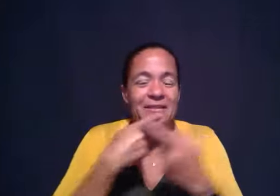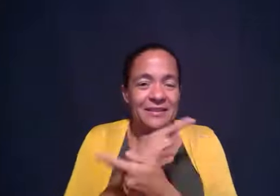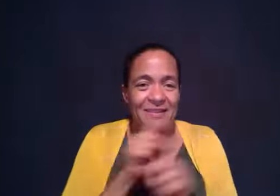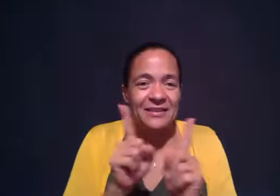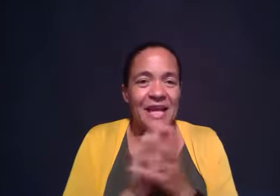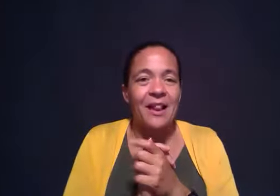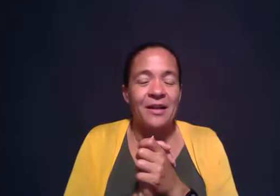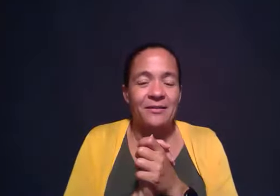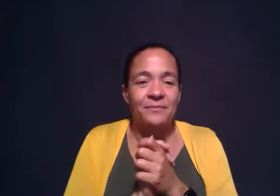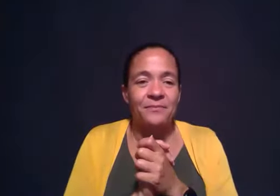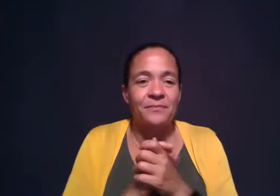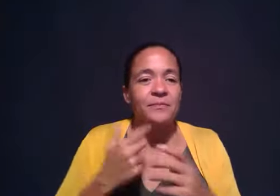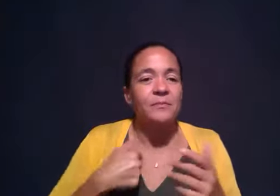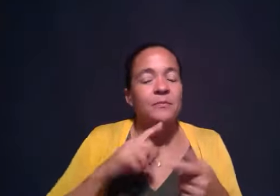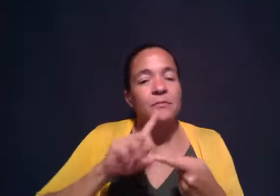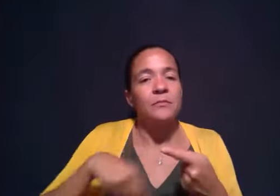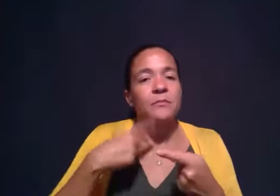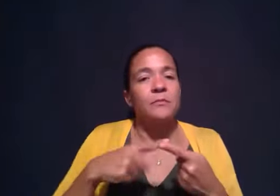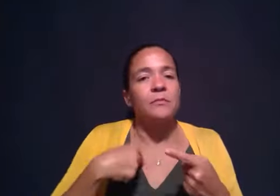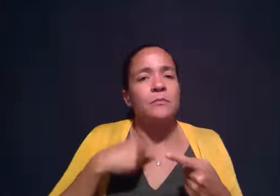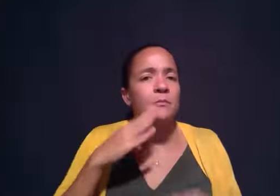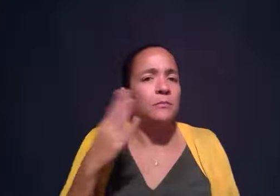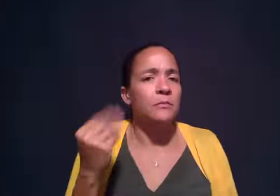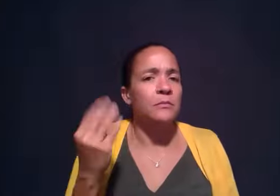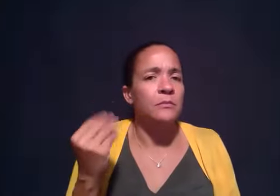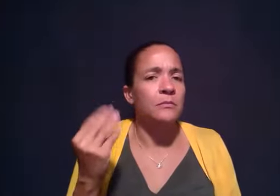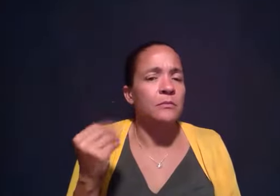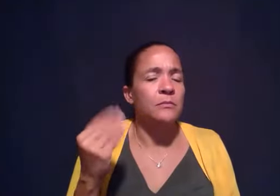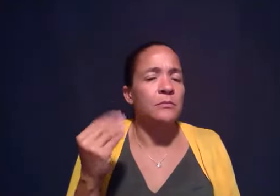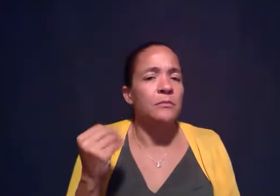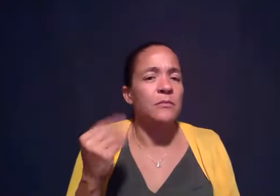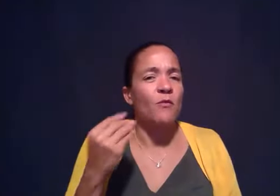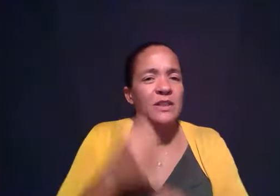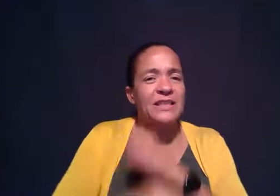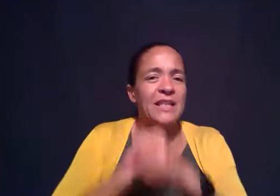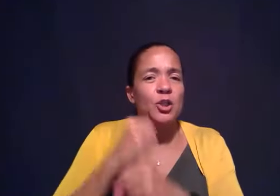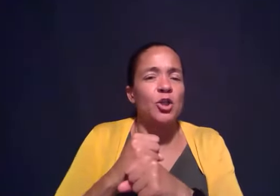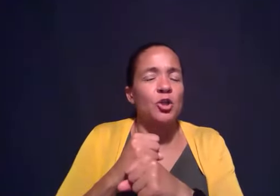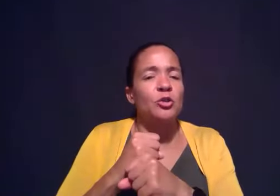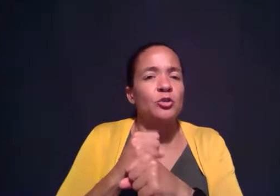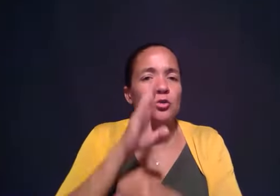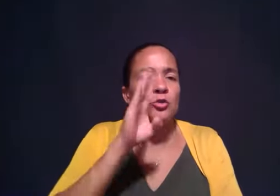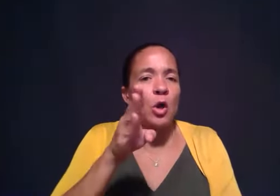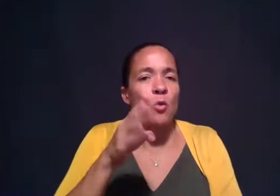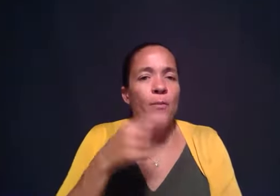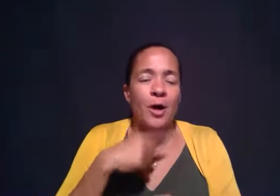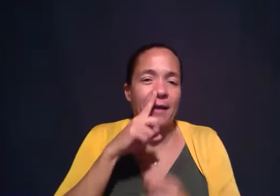When I was about 14 years sober, I fell in love with the sweetest man I've ever met.